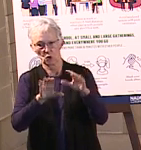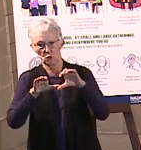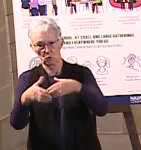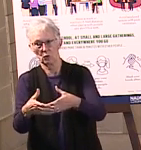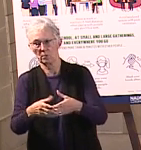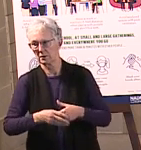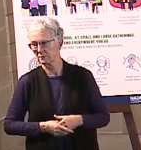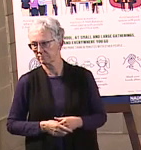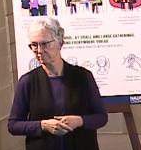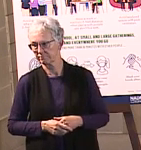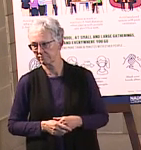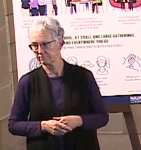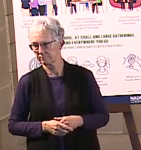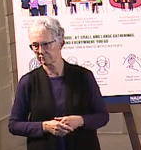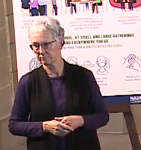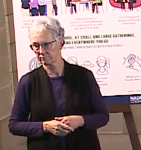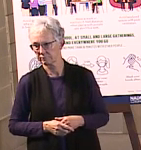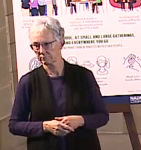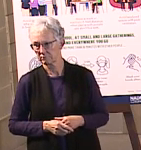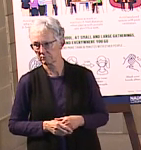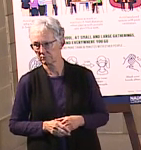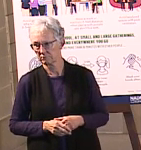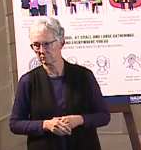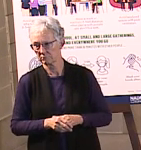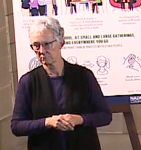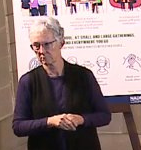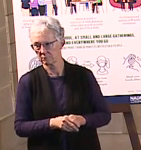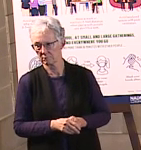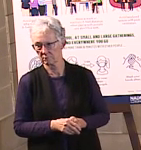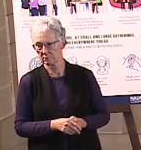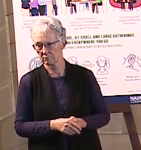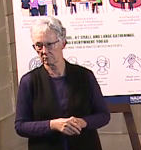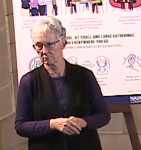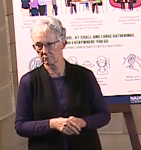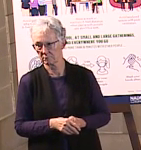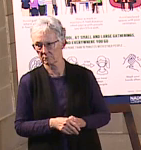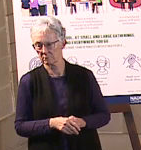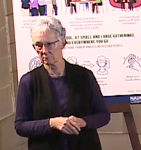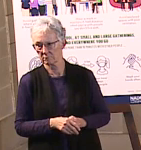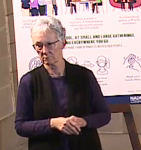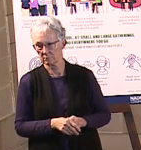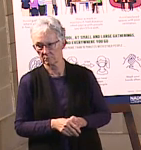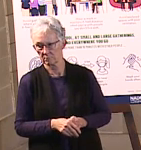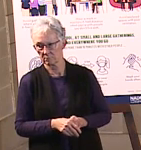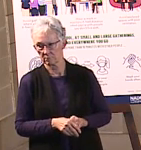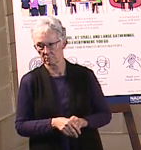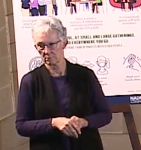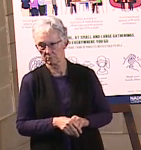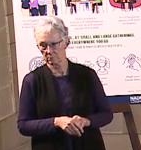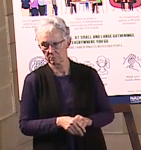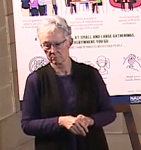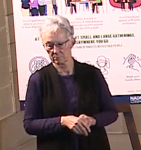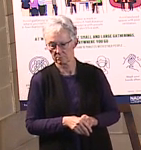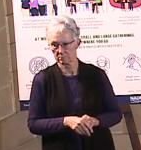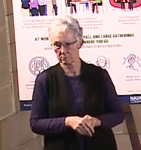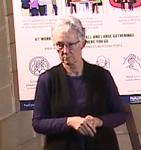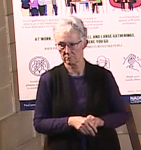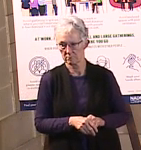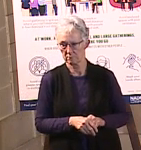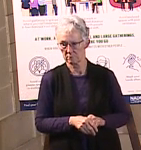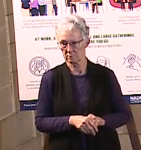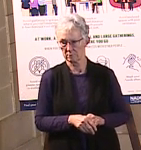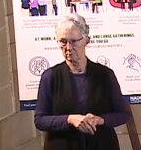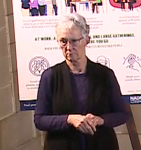NTV. Have you seen a letter written by former Nebraska teachers here asking for a mask